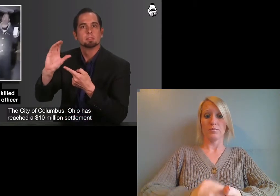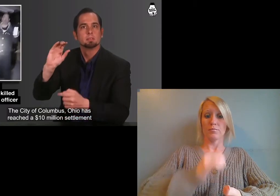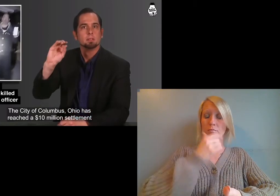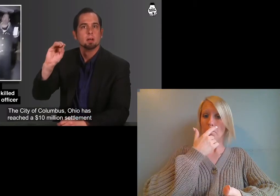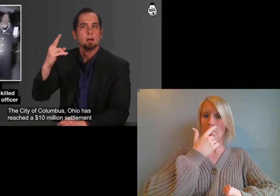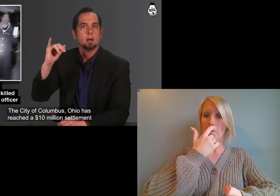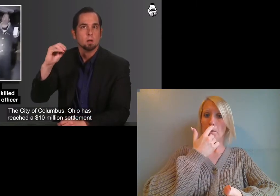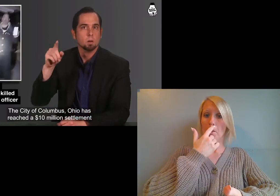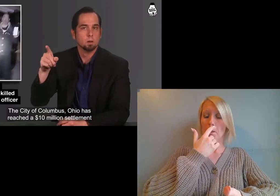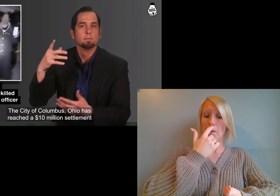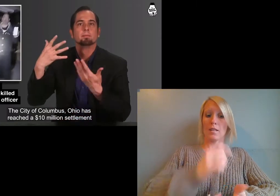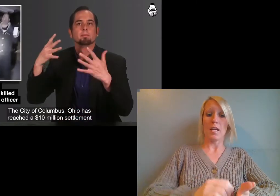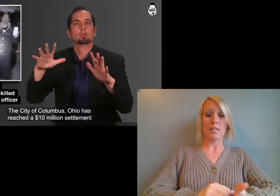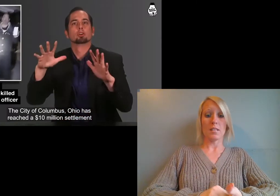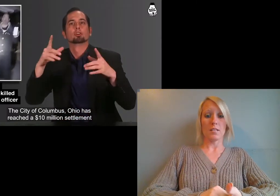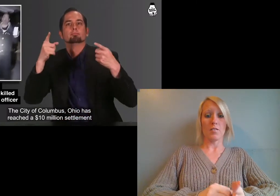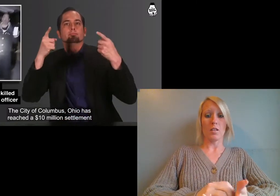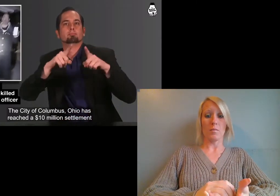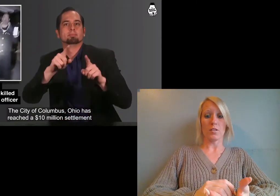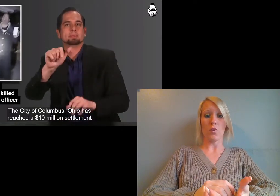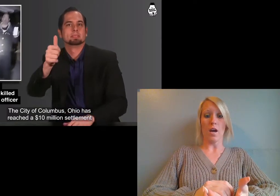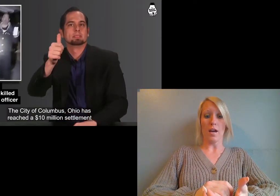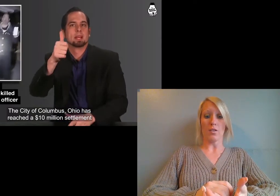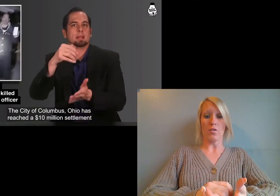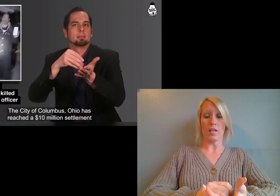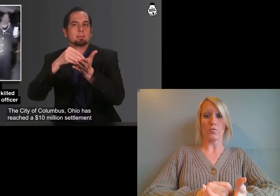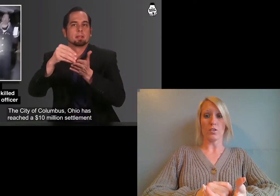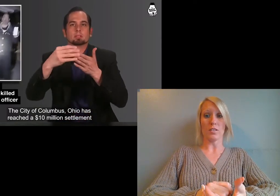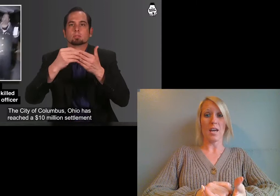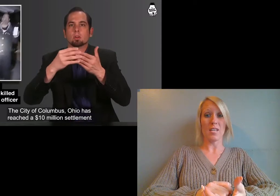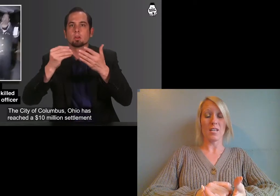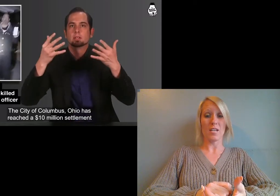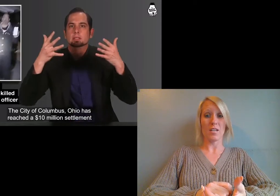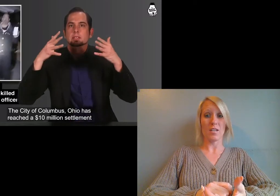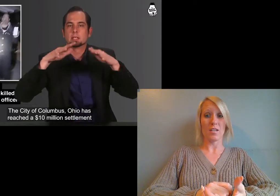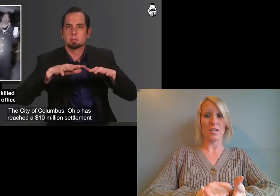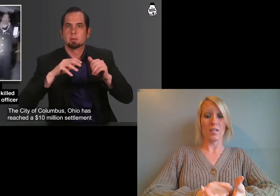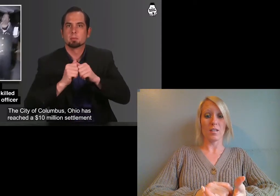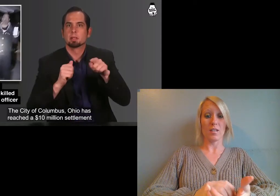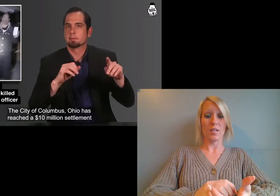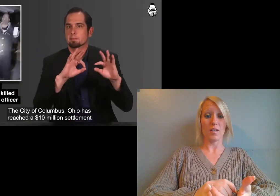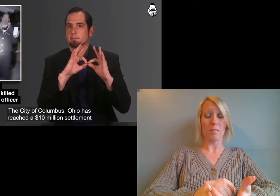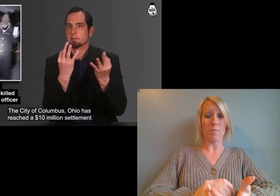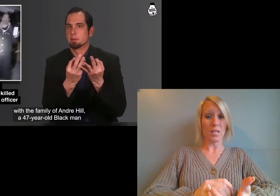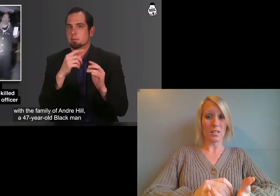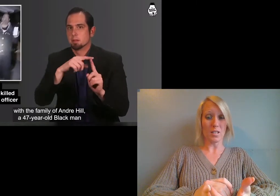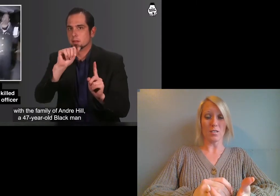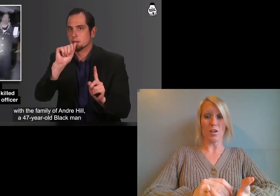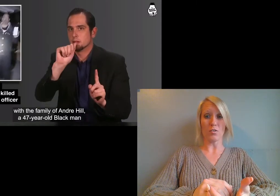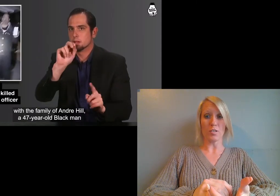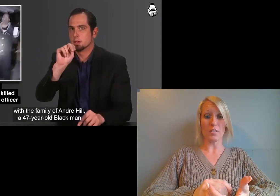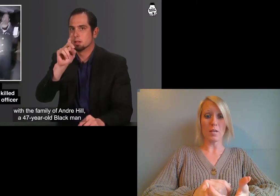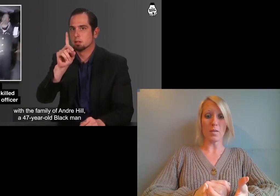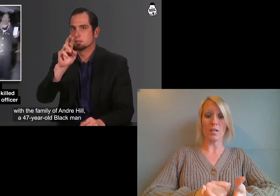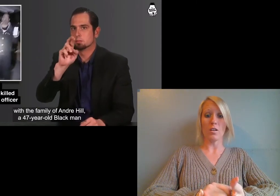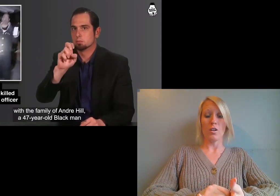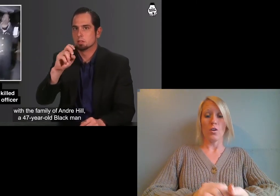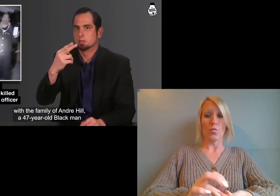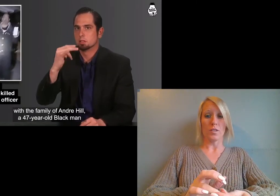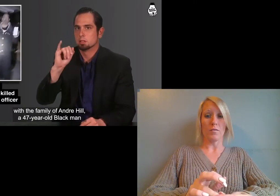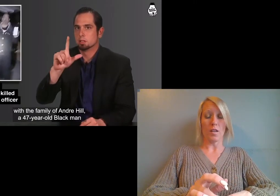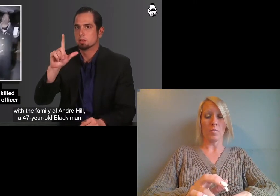mask. Next, the city of Columbus, Ohio, has reached a $10 million